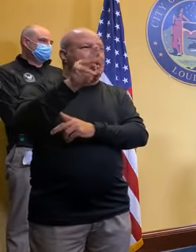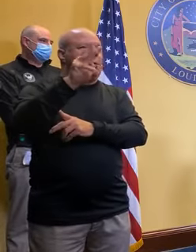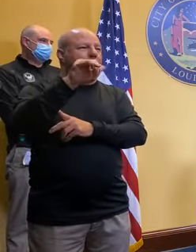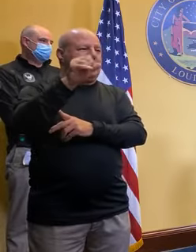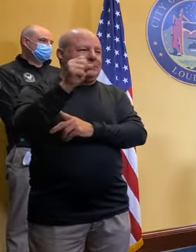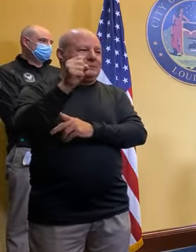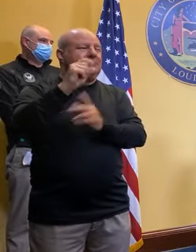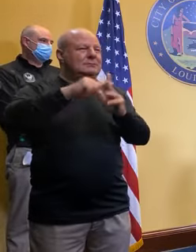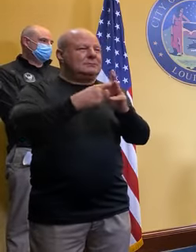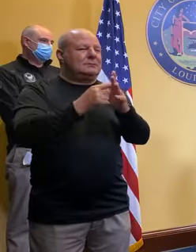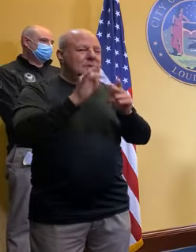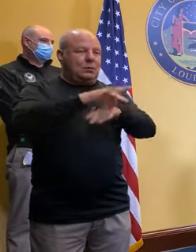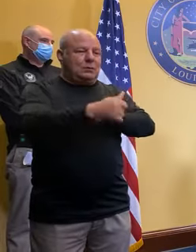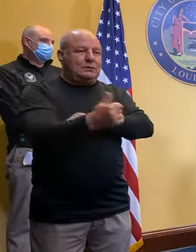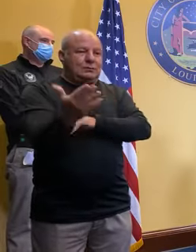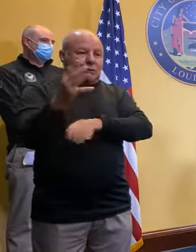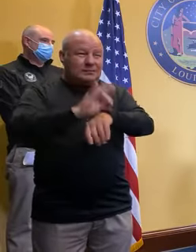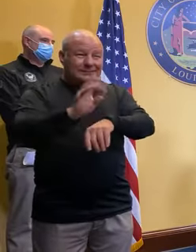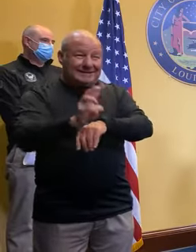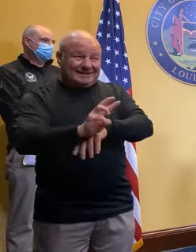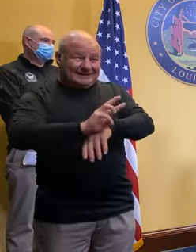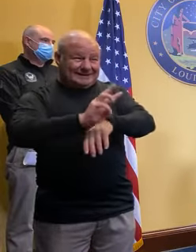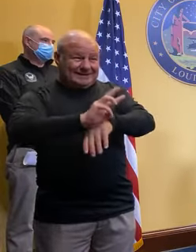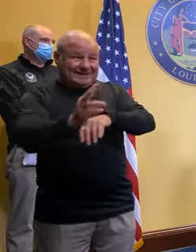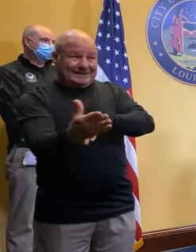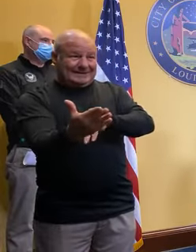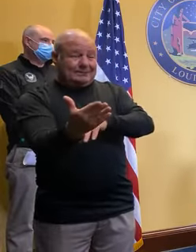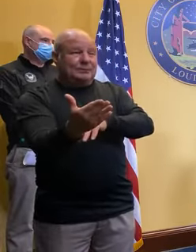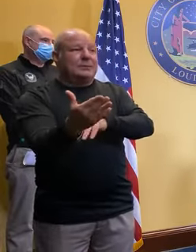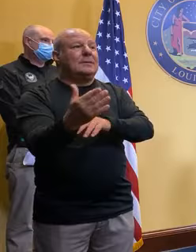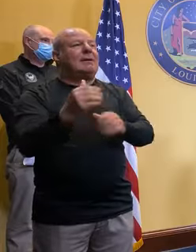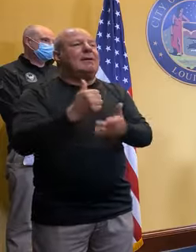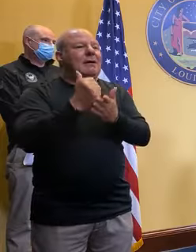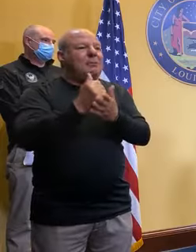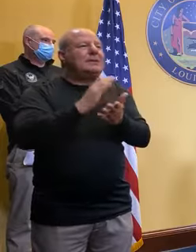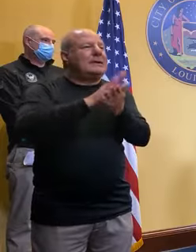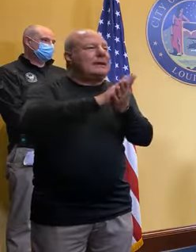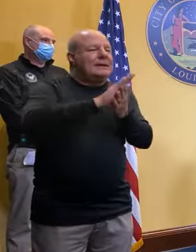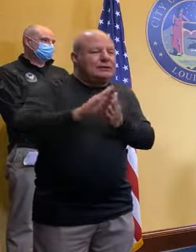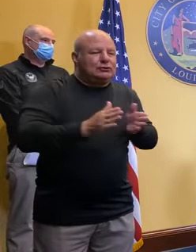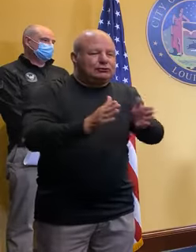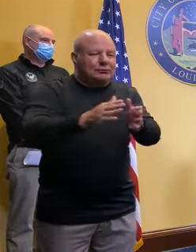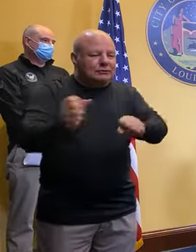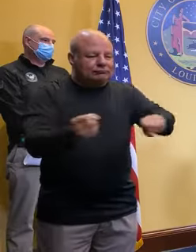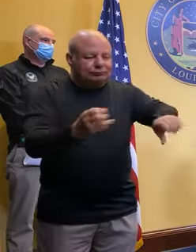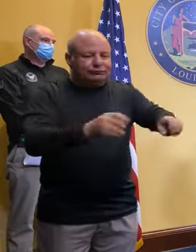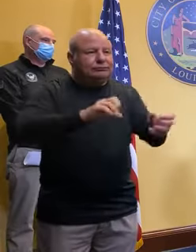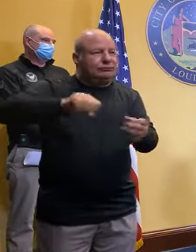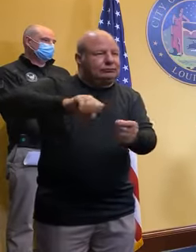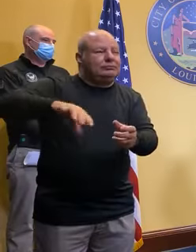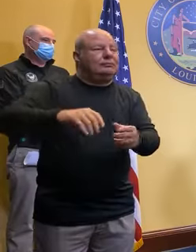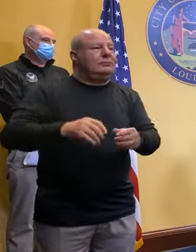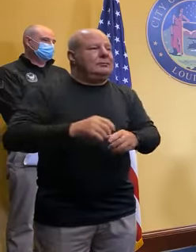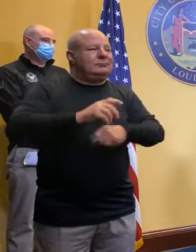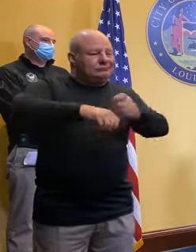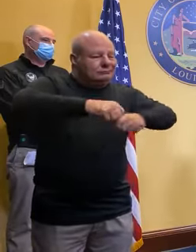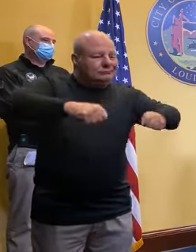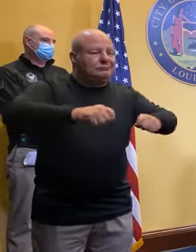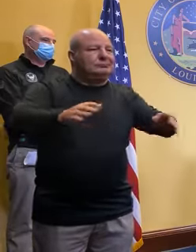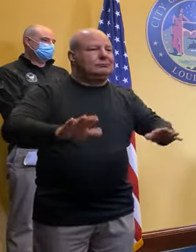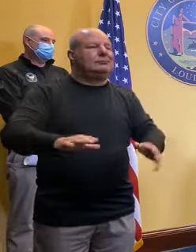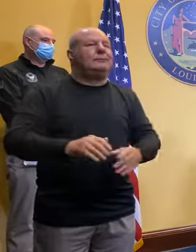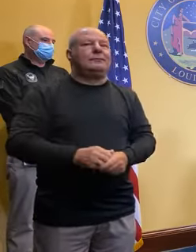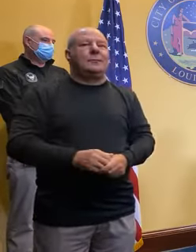this morning, 6 a.m., again helping us with debris removal, bundling, and the like. I do have